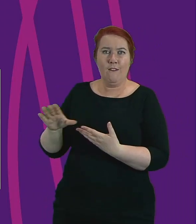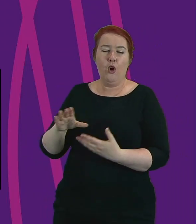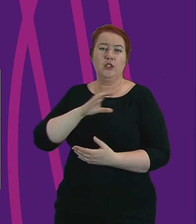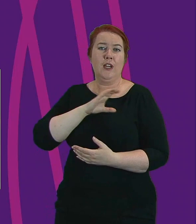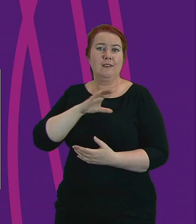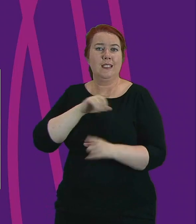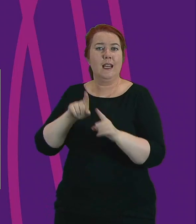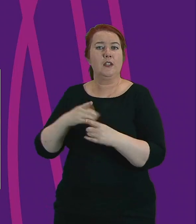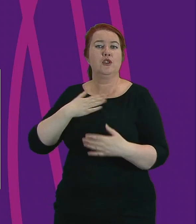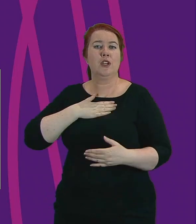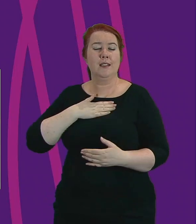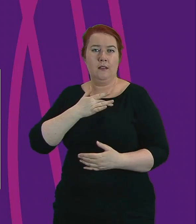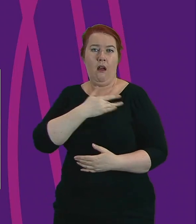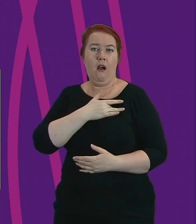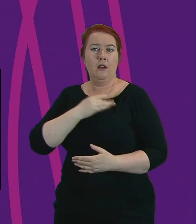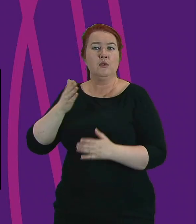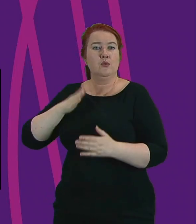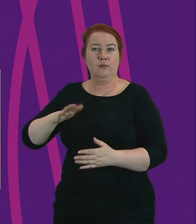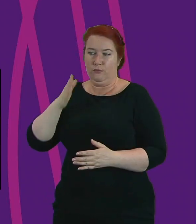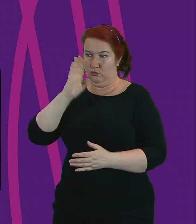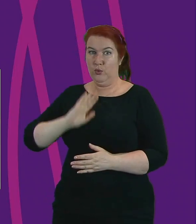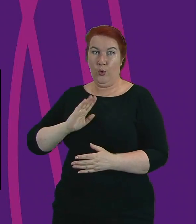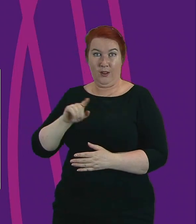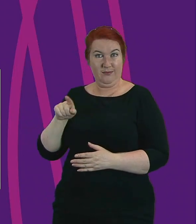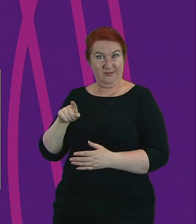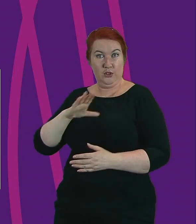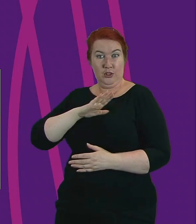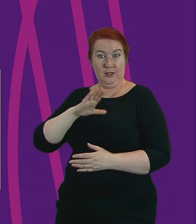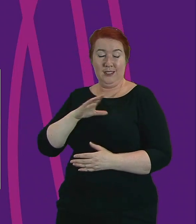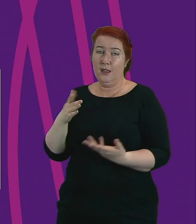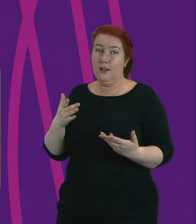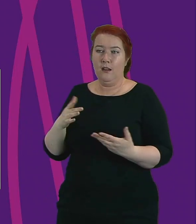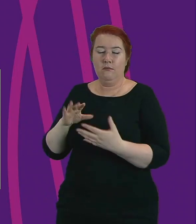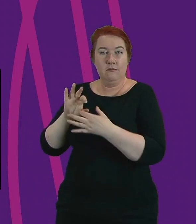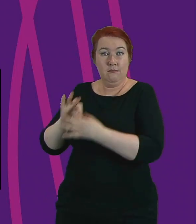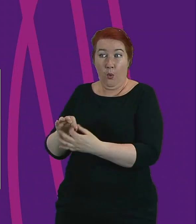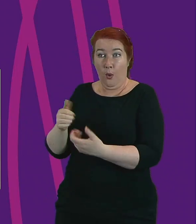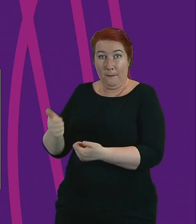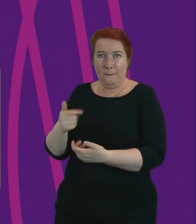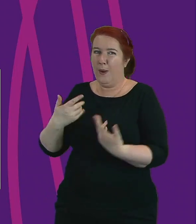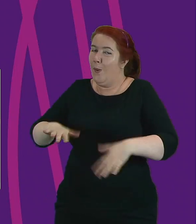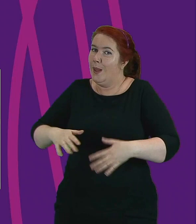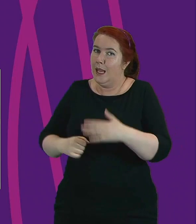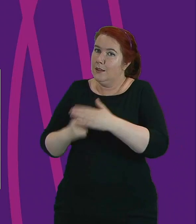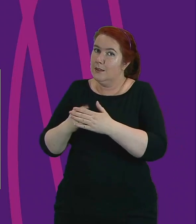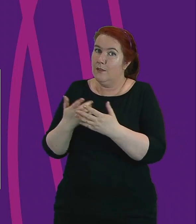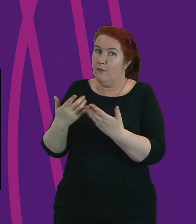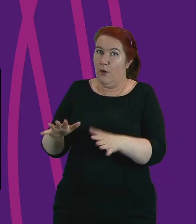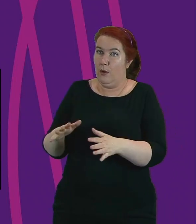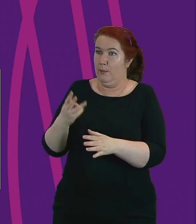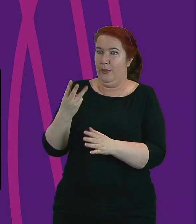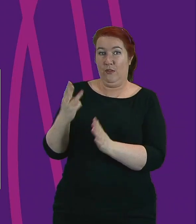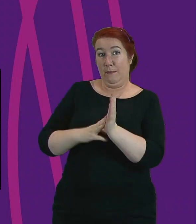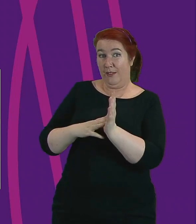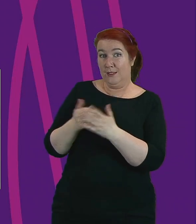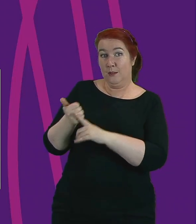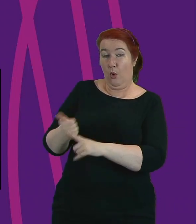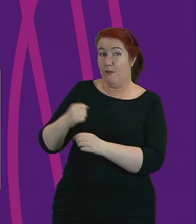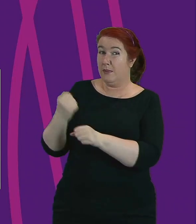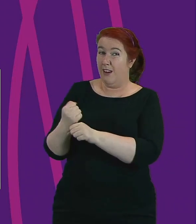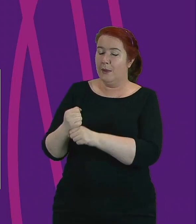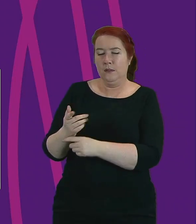home programme, but at the moment they only have financial support from government for up to a maximum of 3 months. So we need